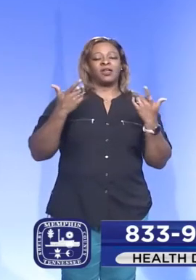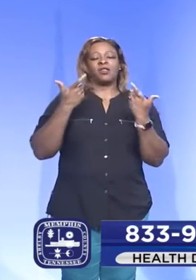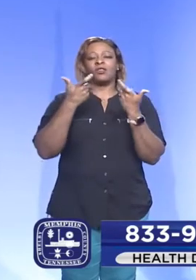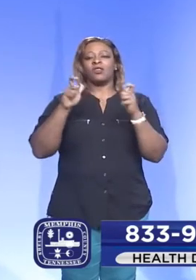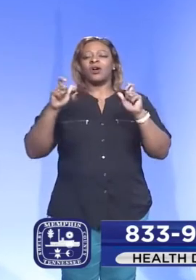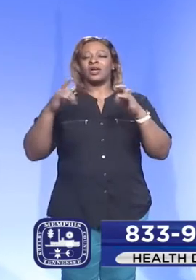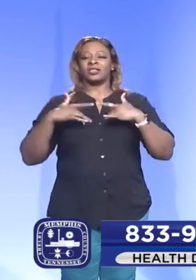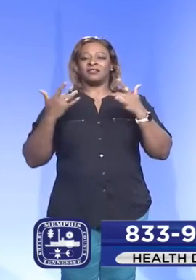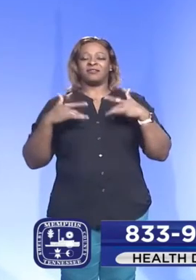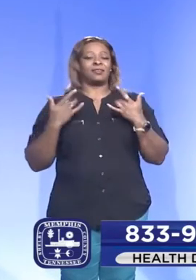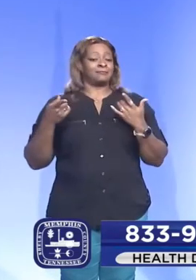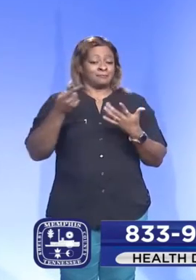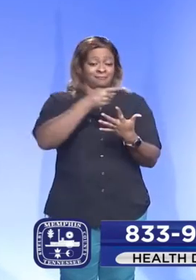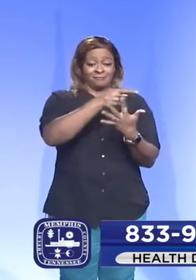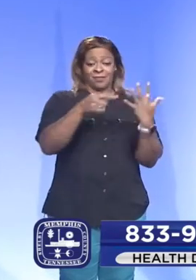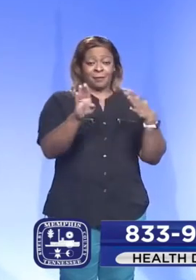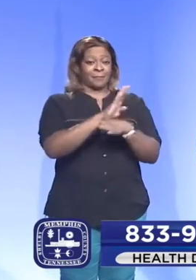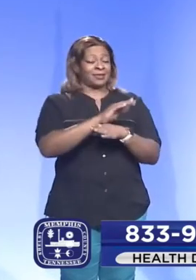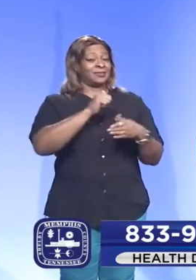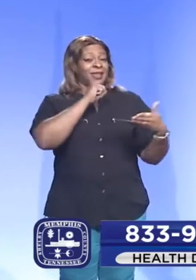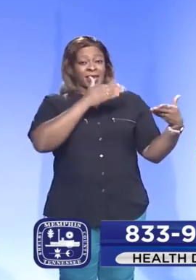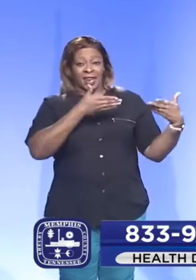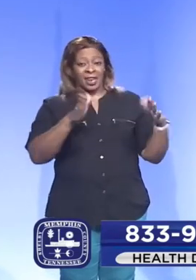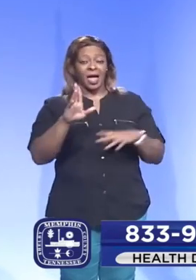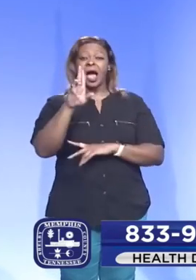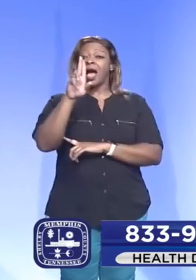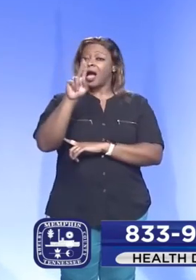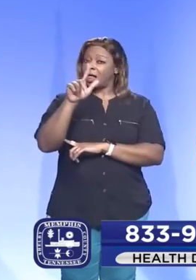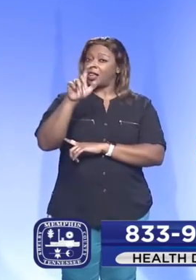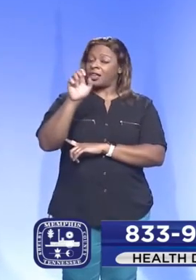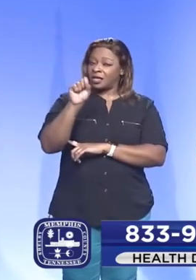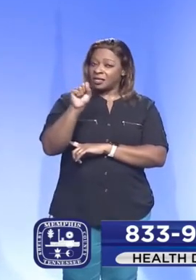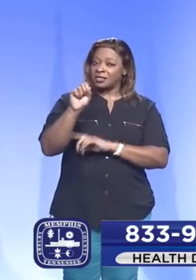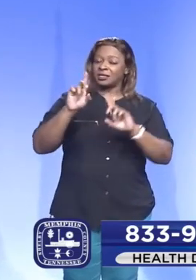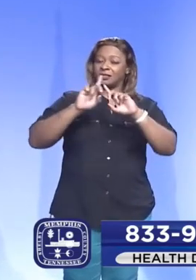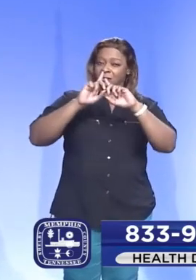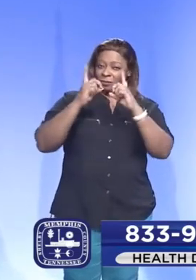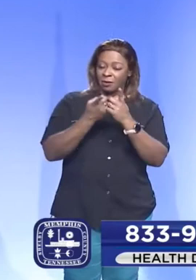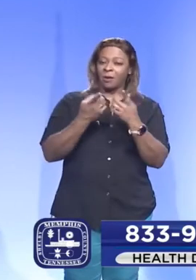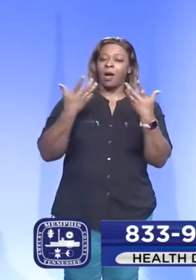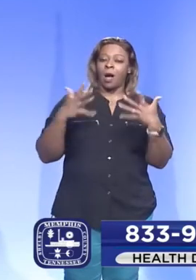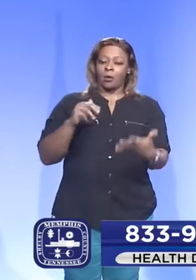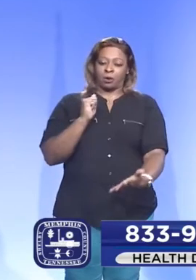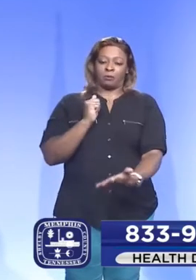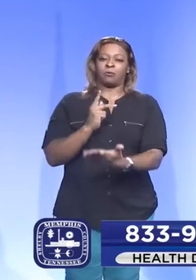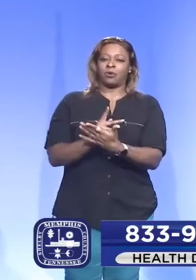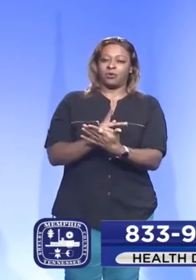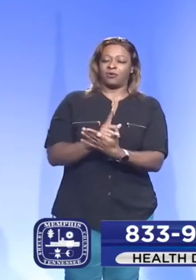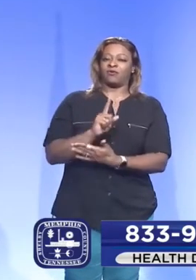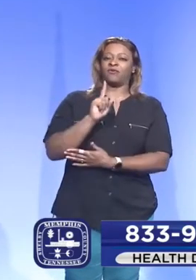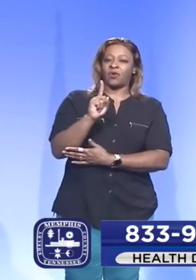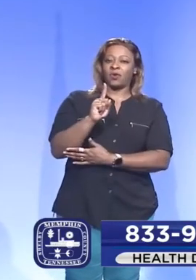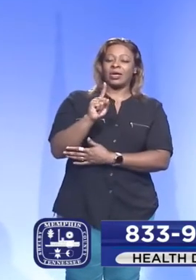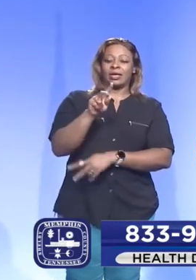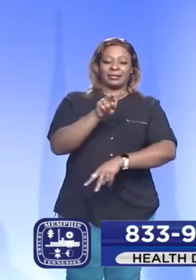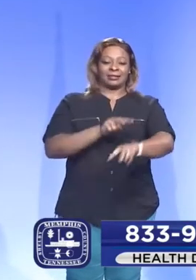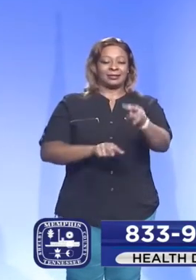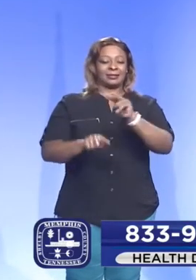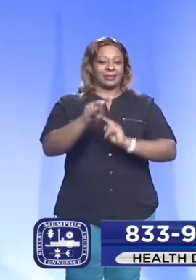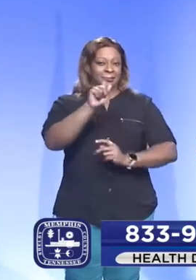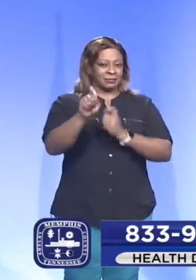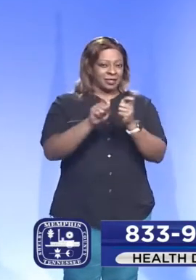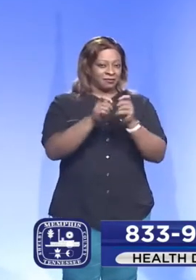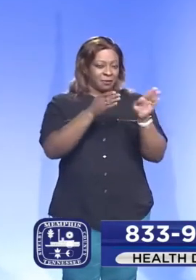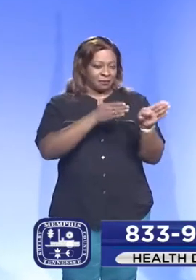are not allowed unless the department has approved a site-specific